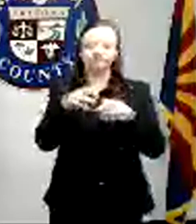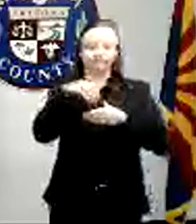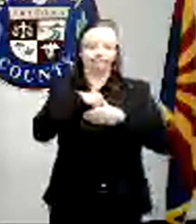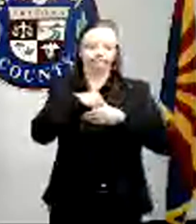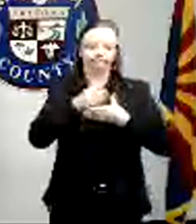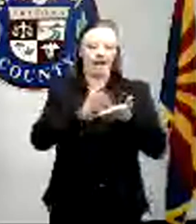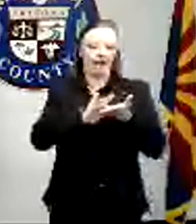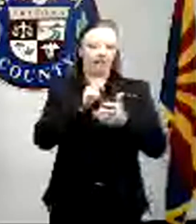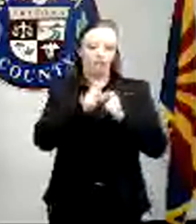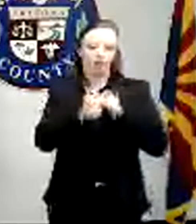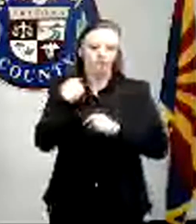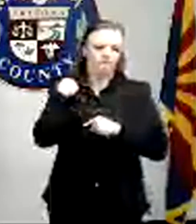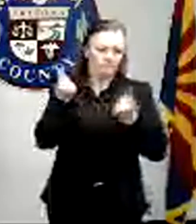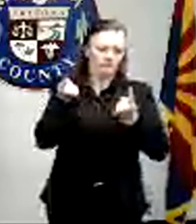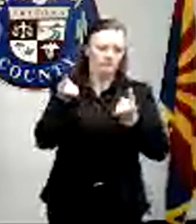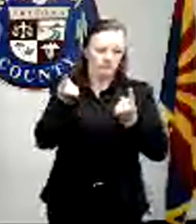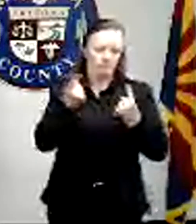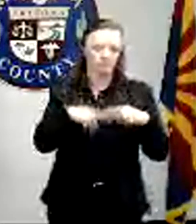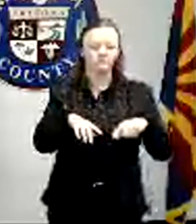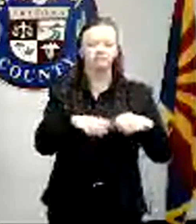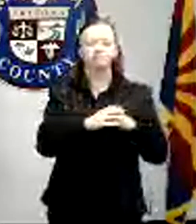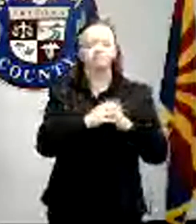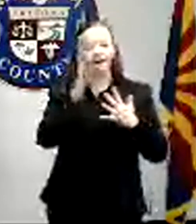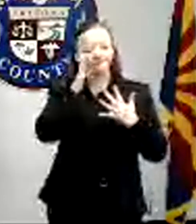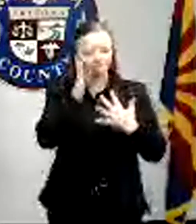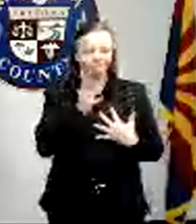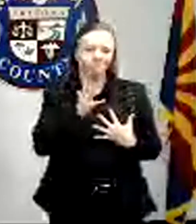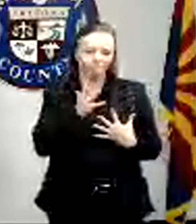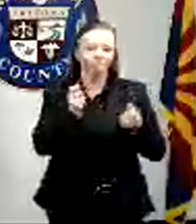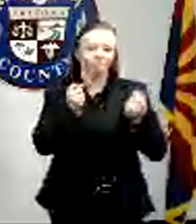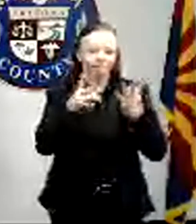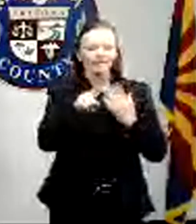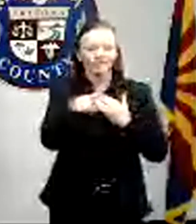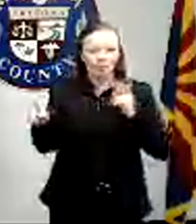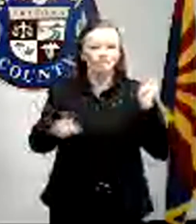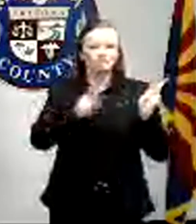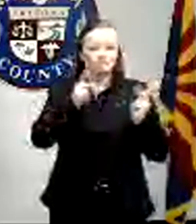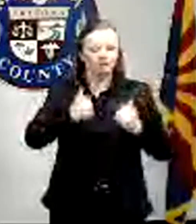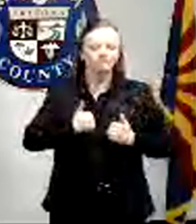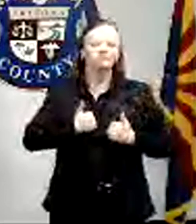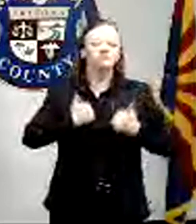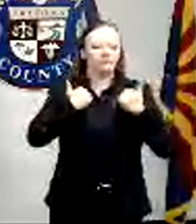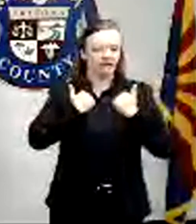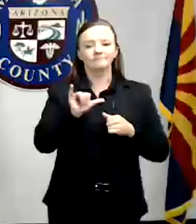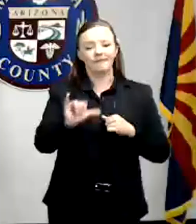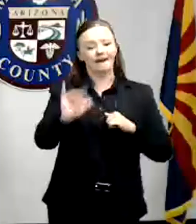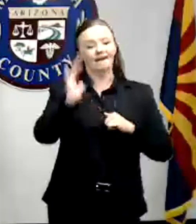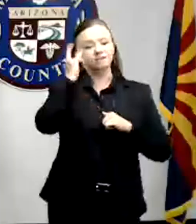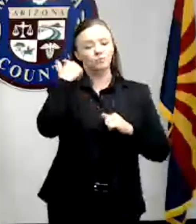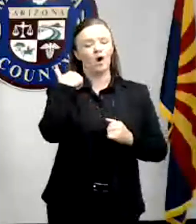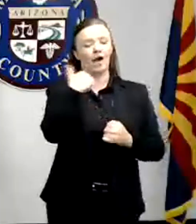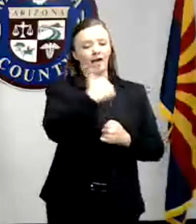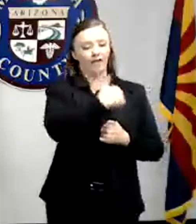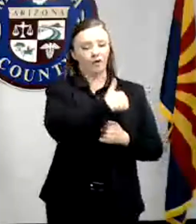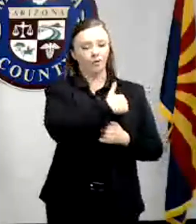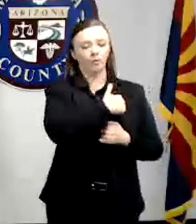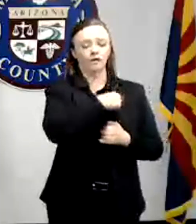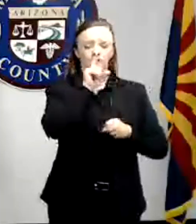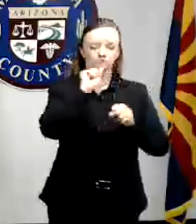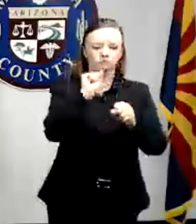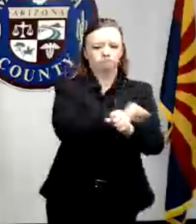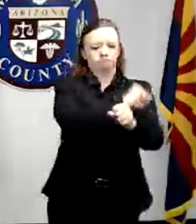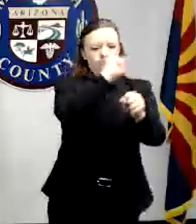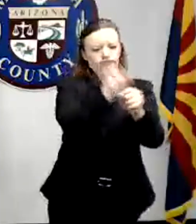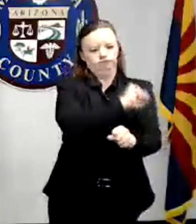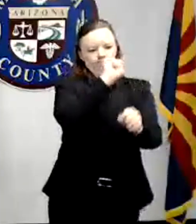medical conditions, and tragically, a lot of those individuals are residents of long-term care, away from the very